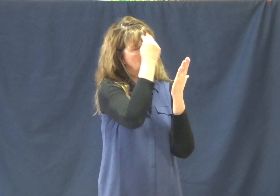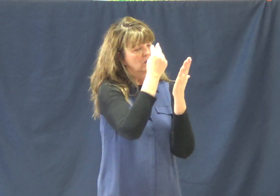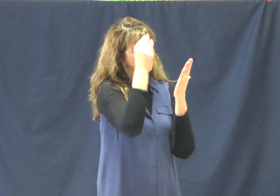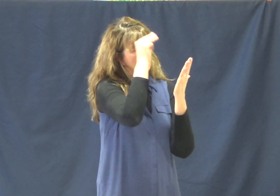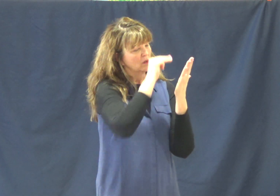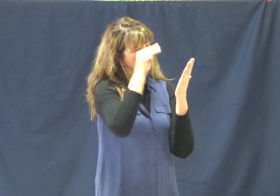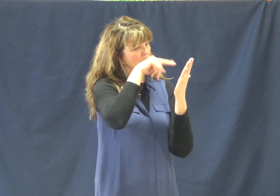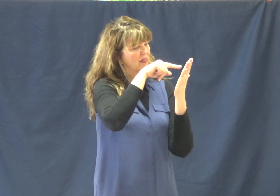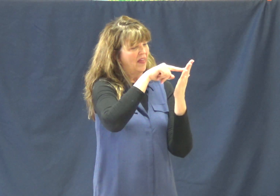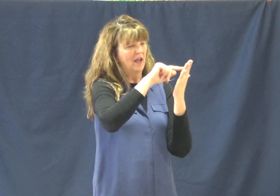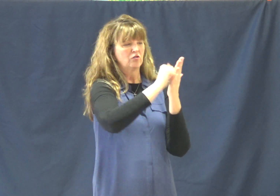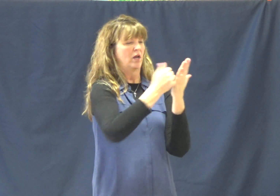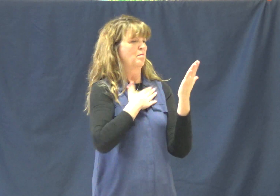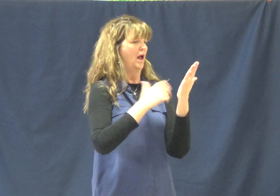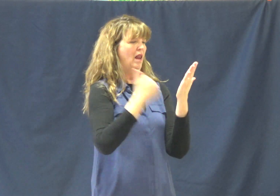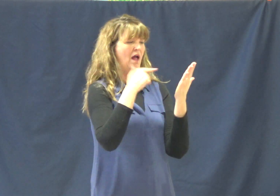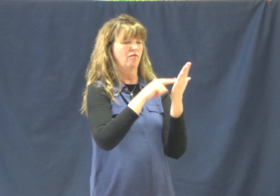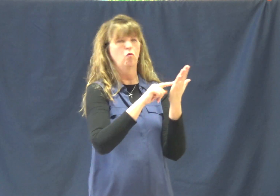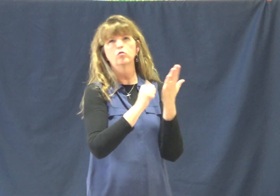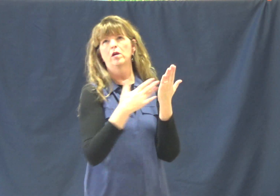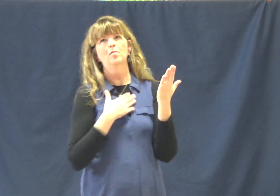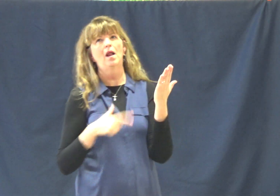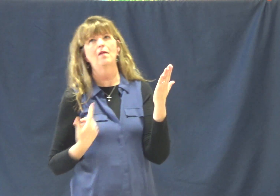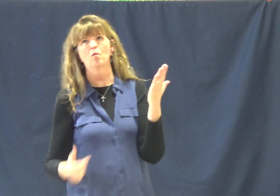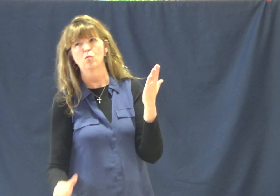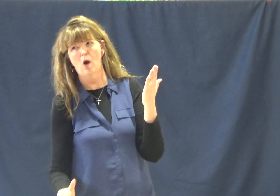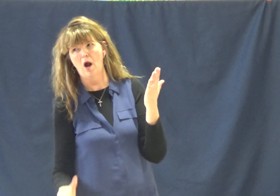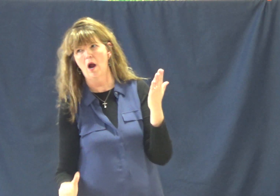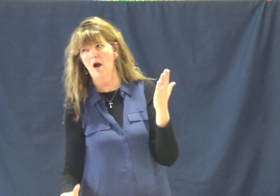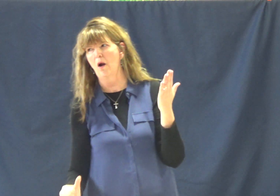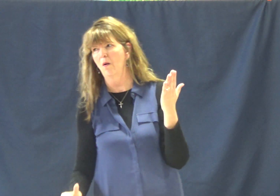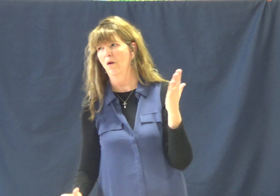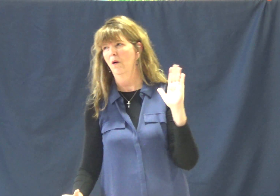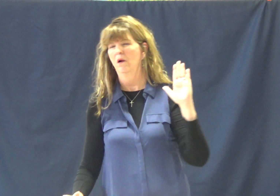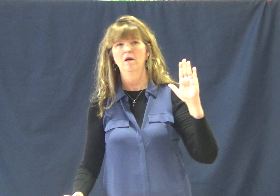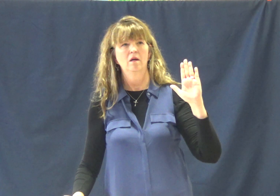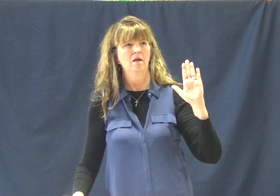Even if you just start with a couple things, oh, that has changed my life, wow.